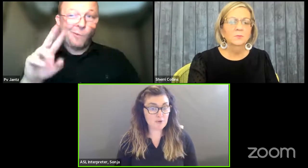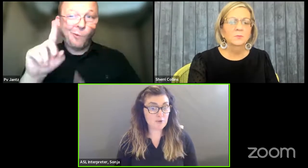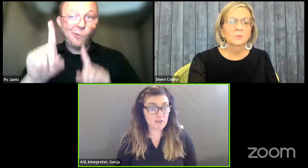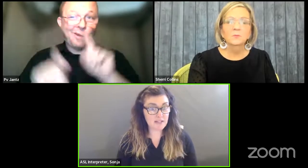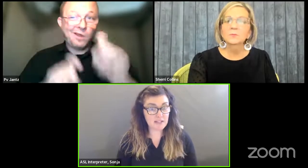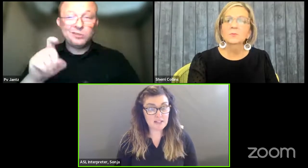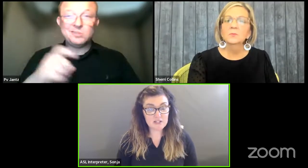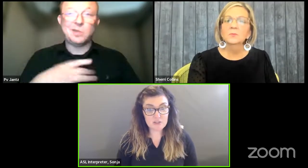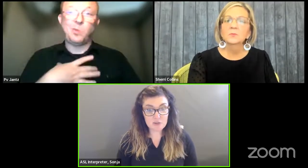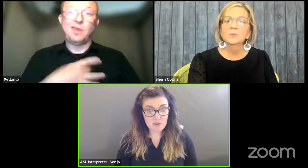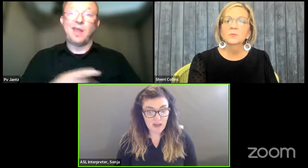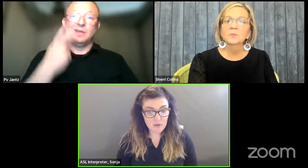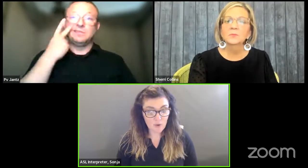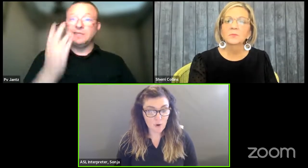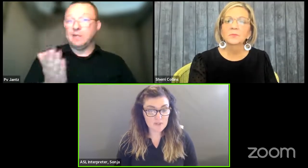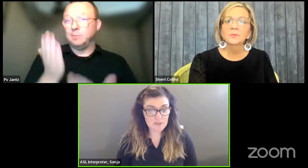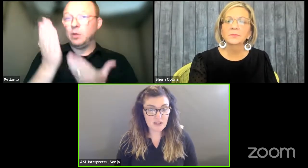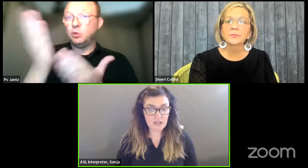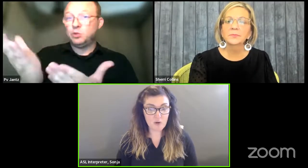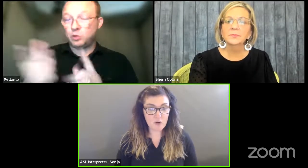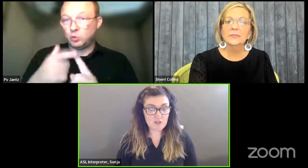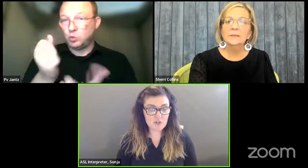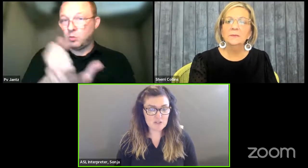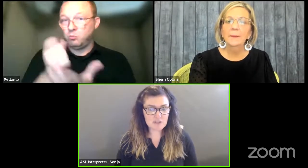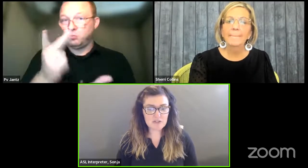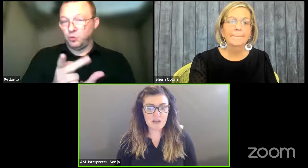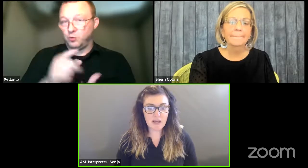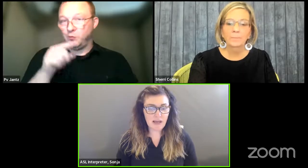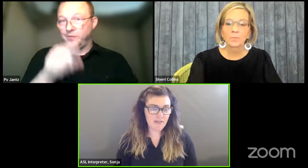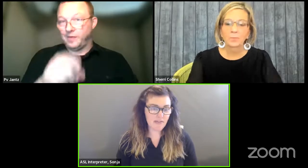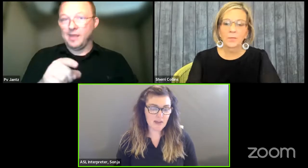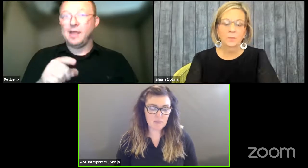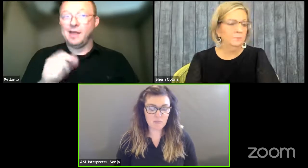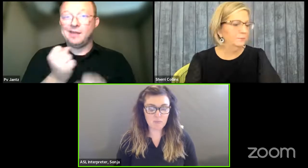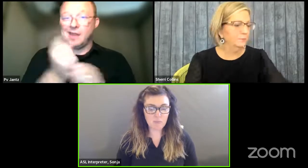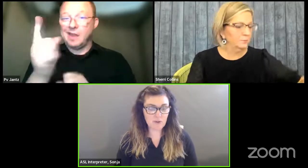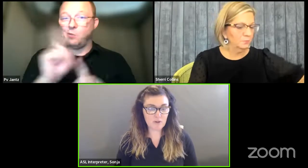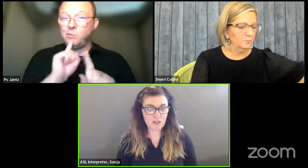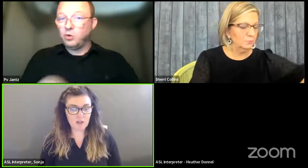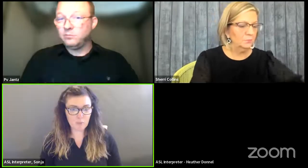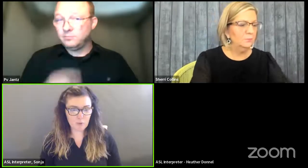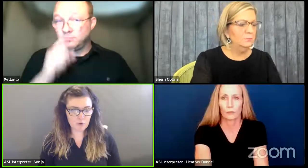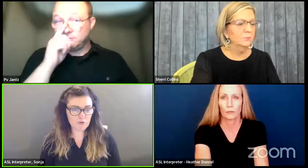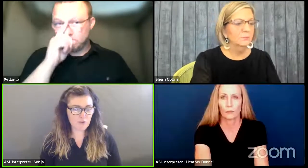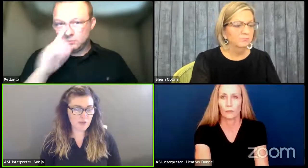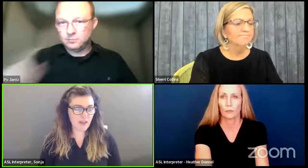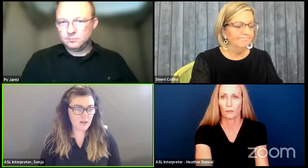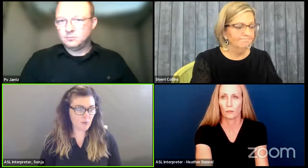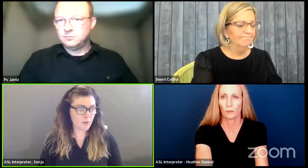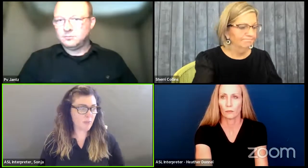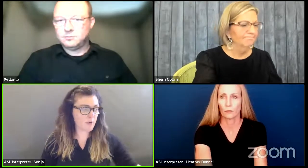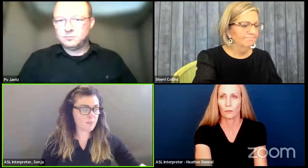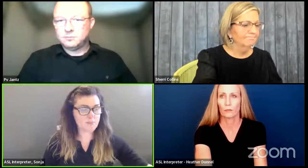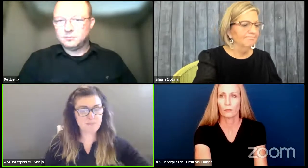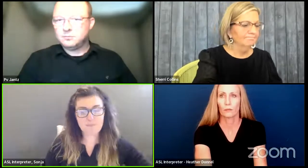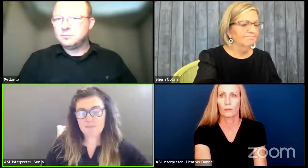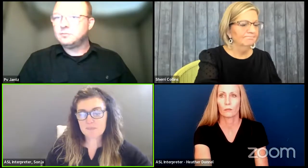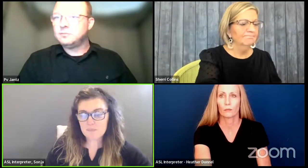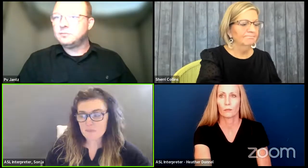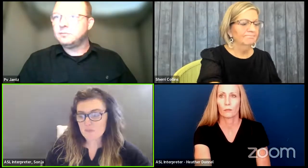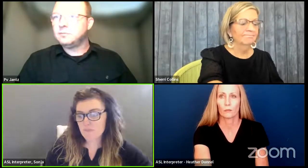is the opportunity to do that. We're open to taking questions, and then we'll get it approved for the annual report.